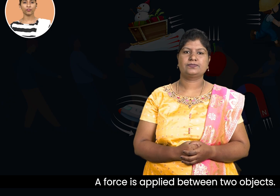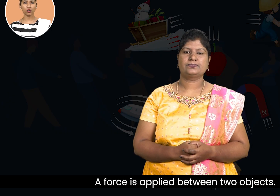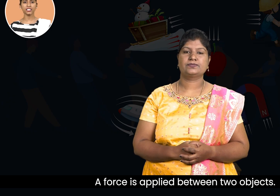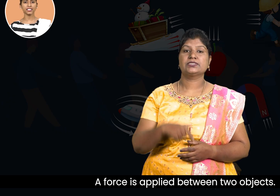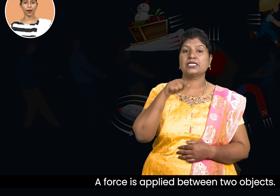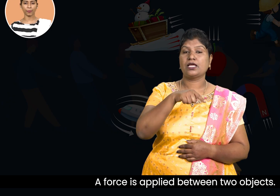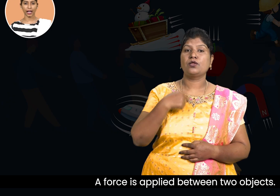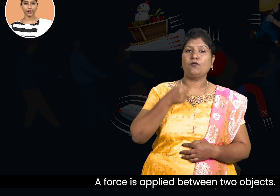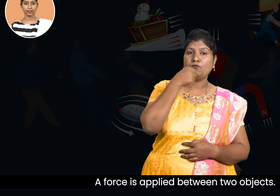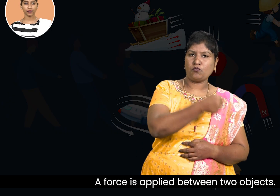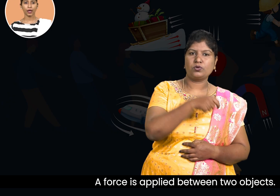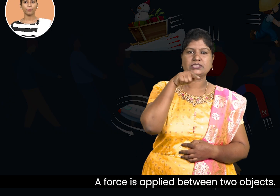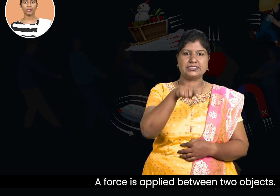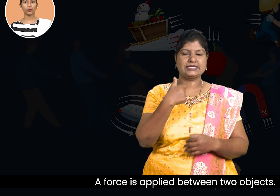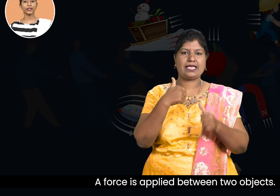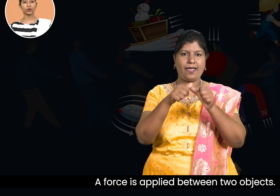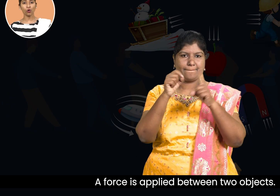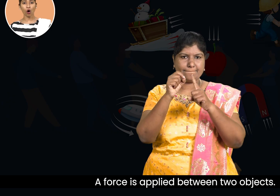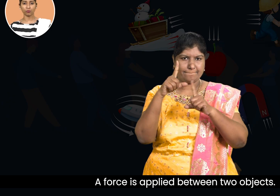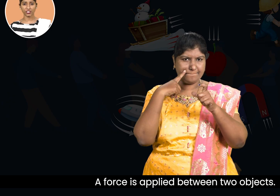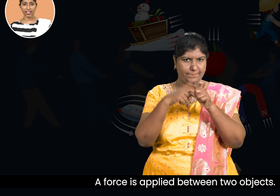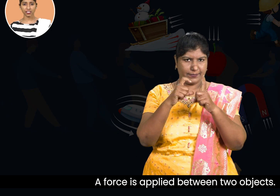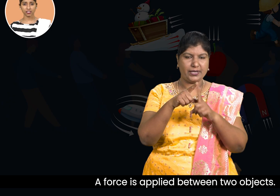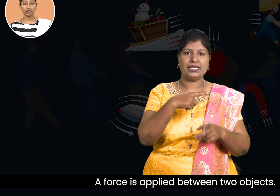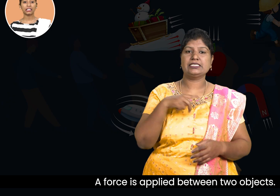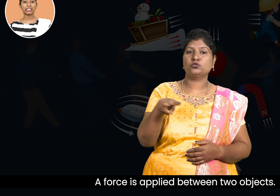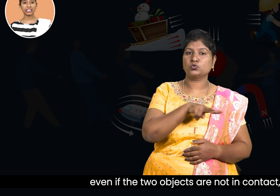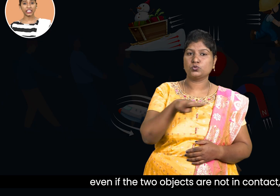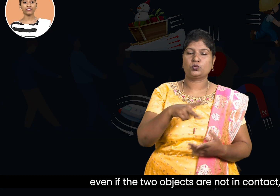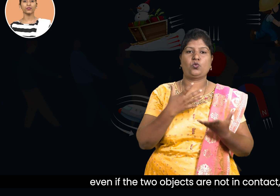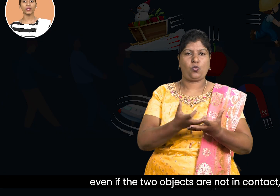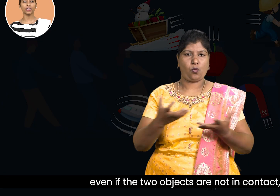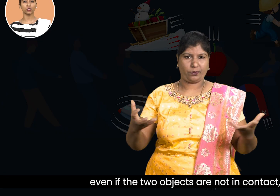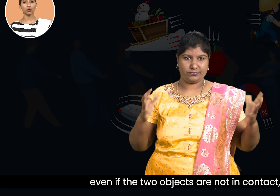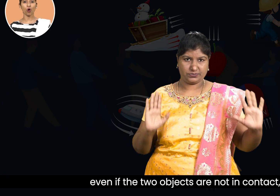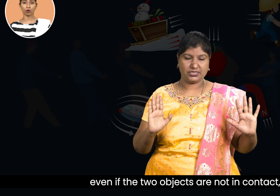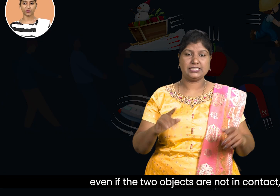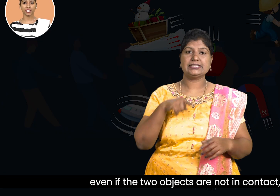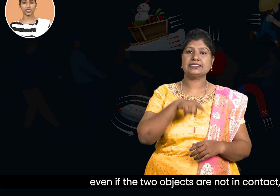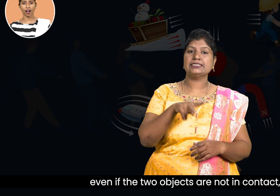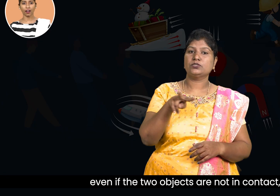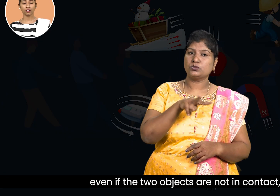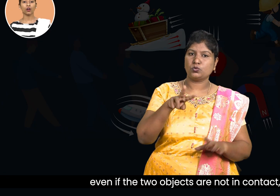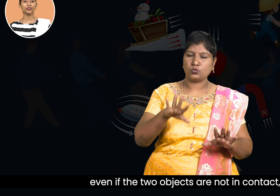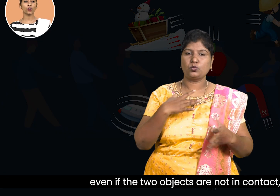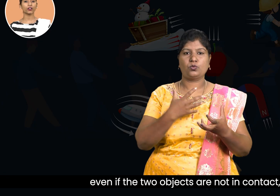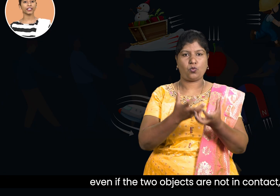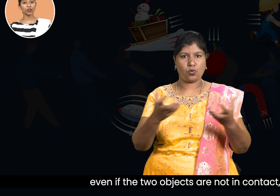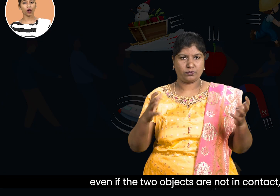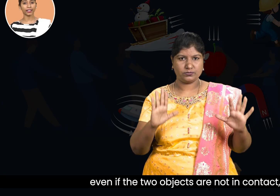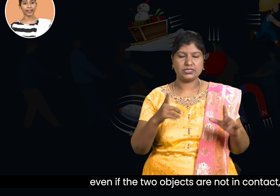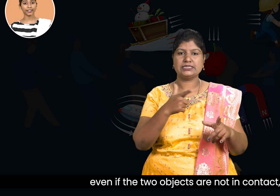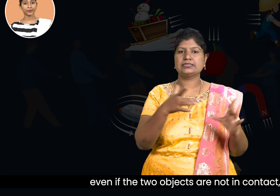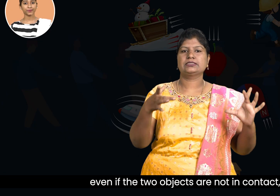A force is applied between two objects even when the two objects are not